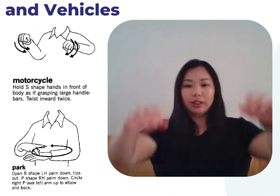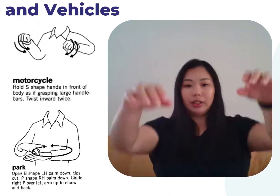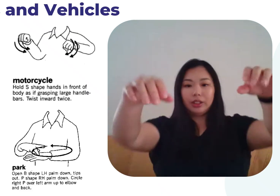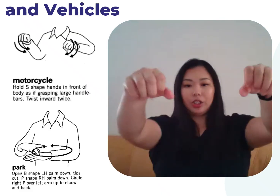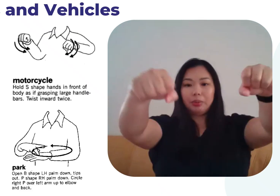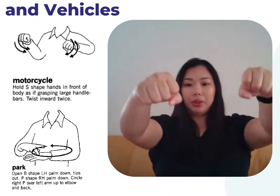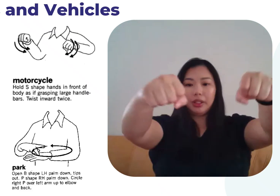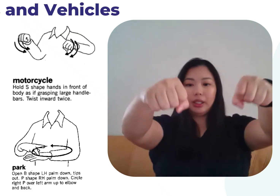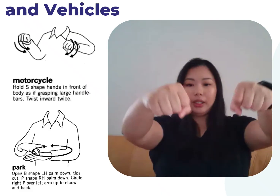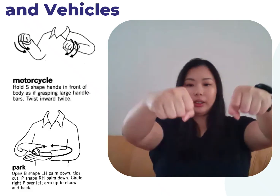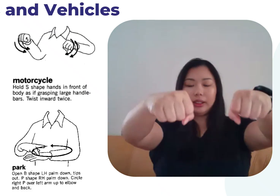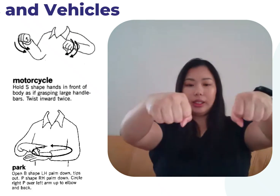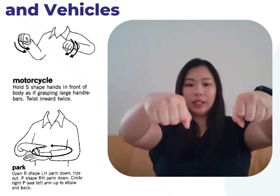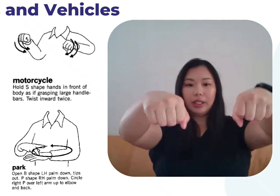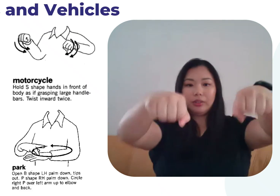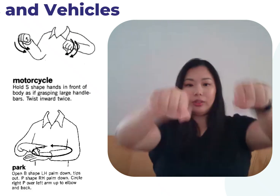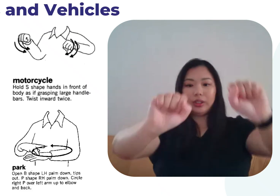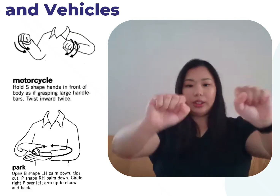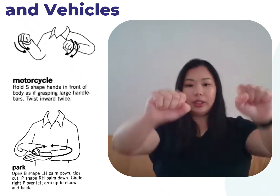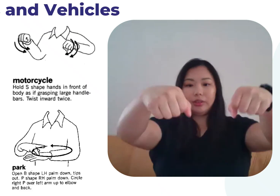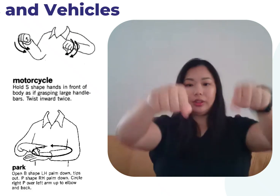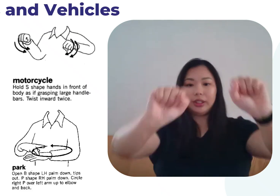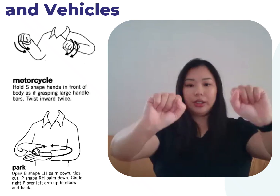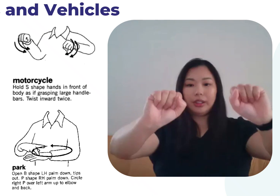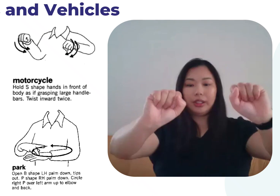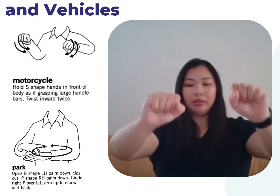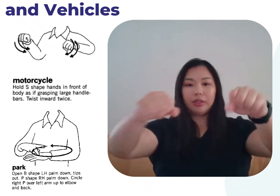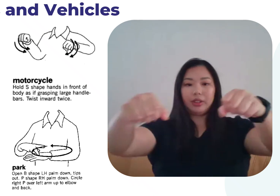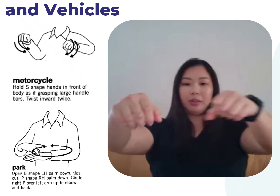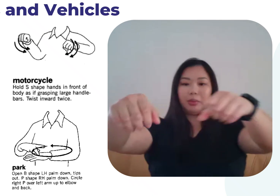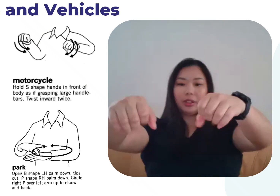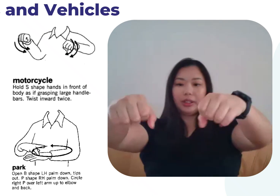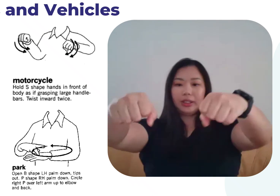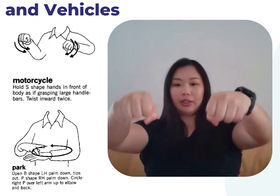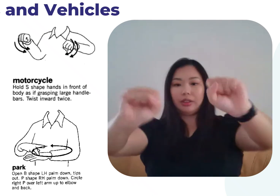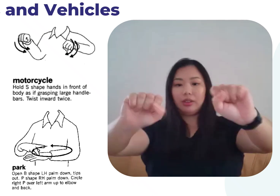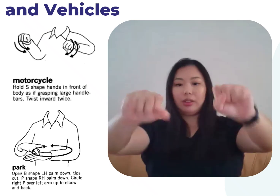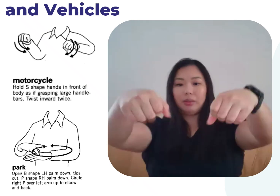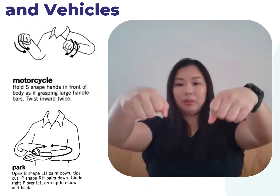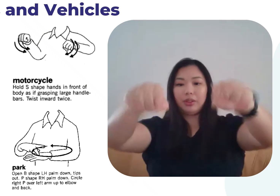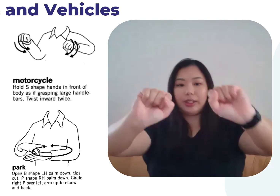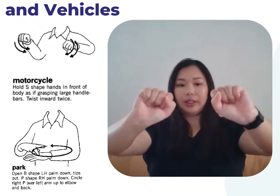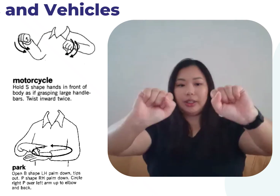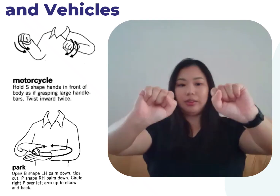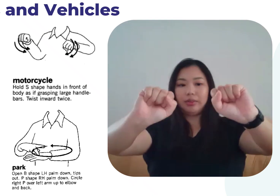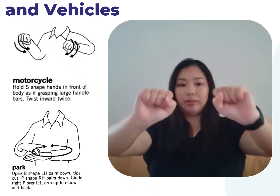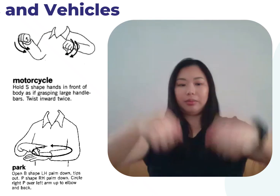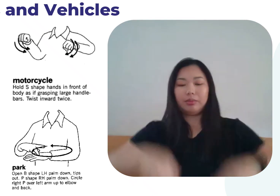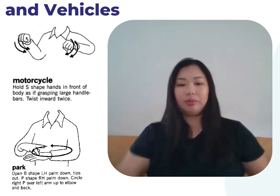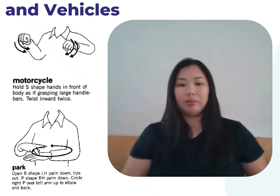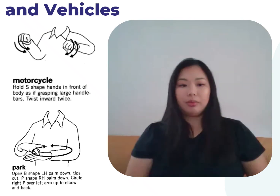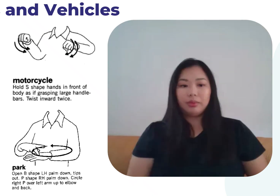Motorcycle, S shape both hands, and rotate towards you like you're revving a motorcycle. Motorcycle.